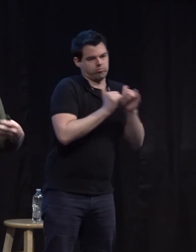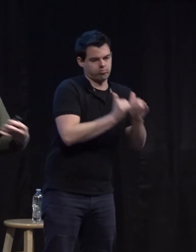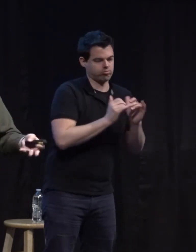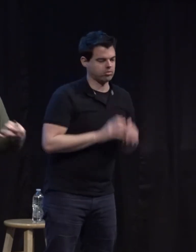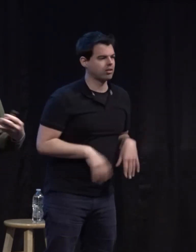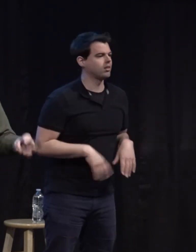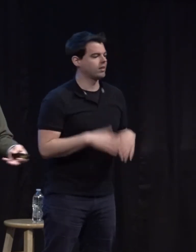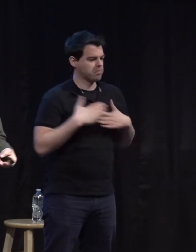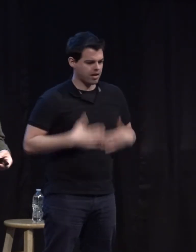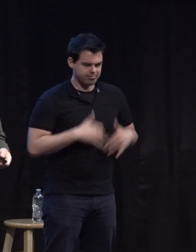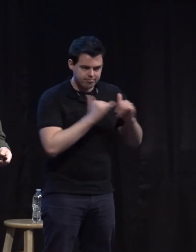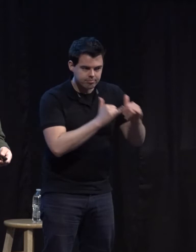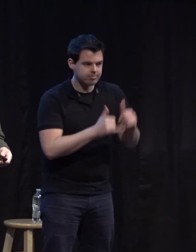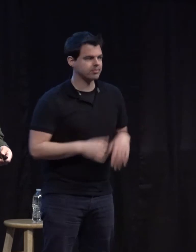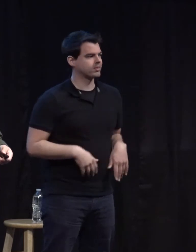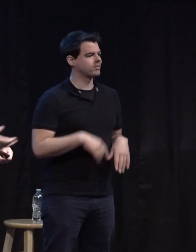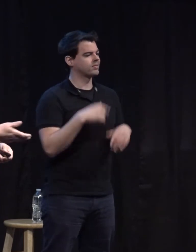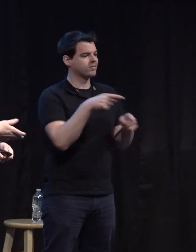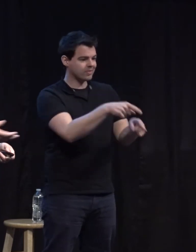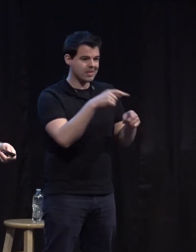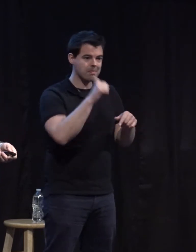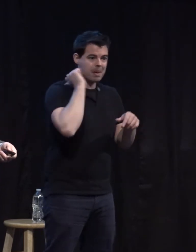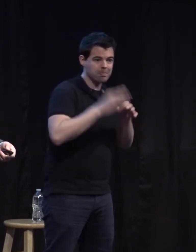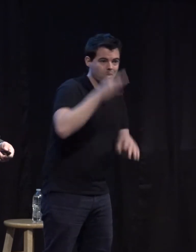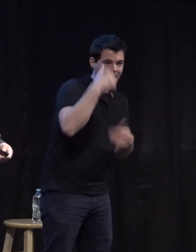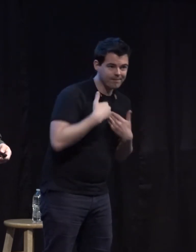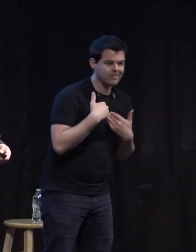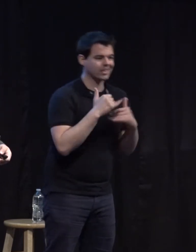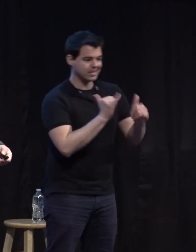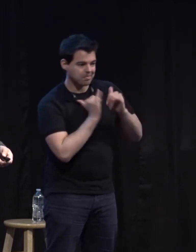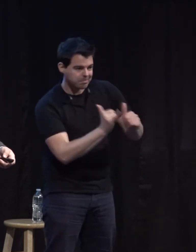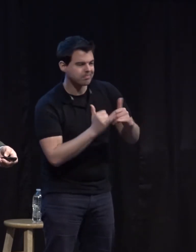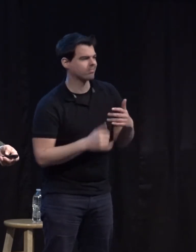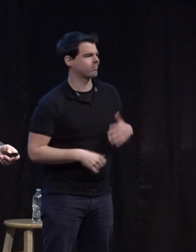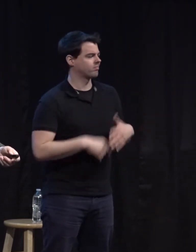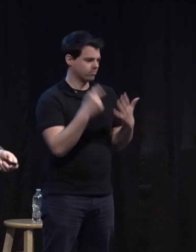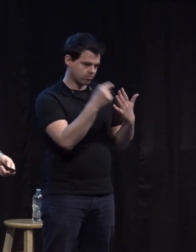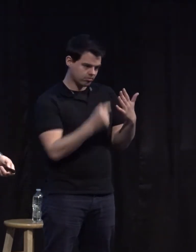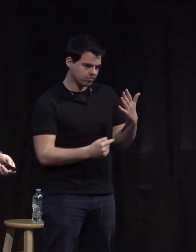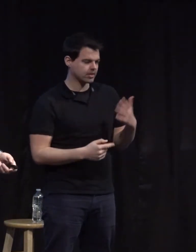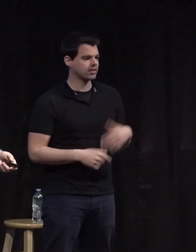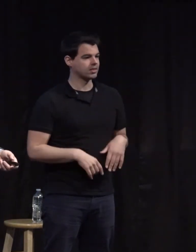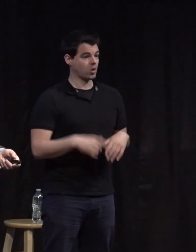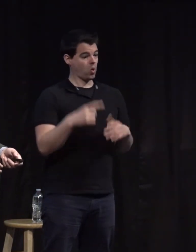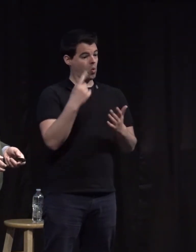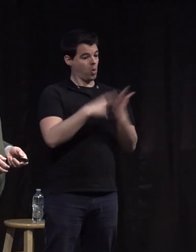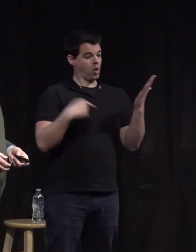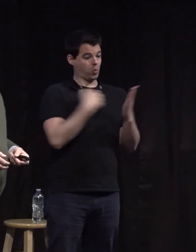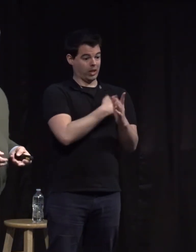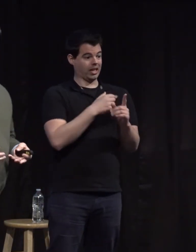they're living right next to us. And they're absorbing what we're throwing at them.